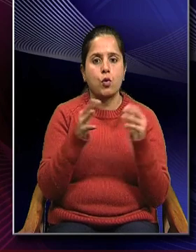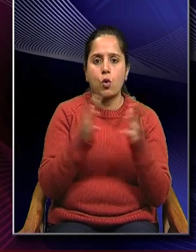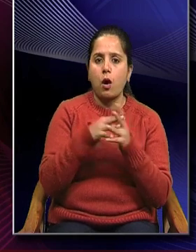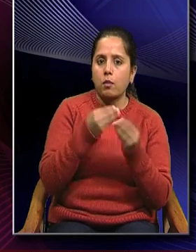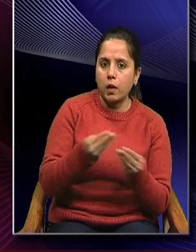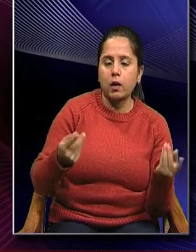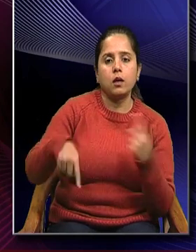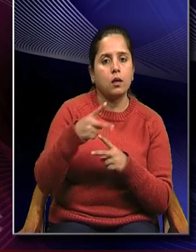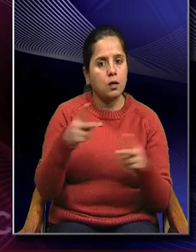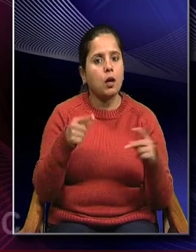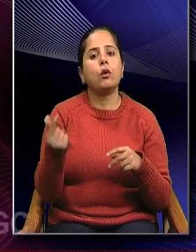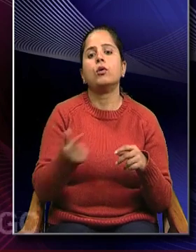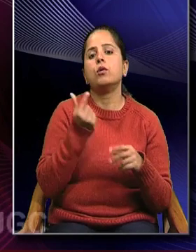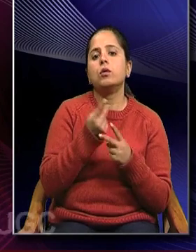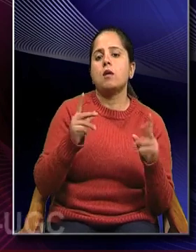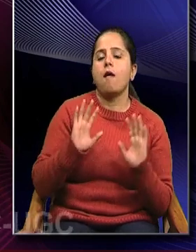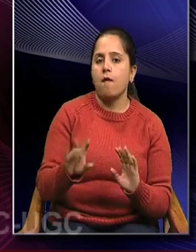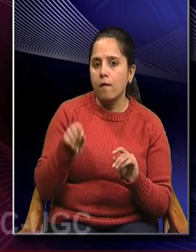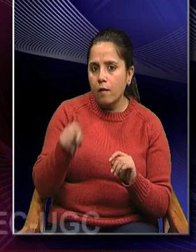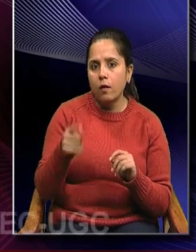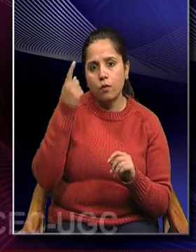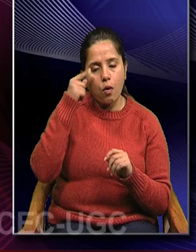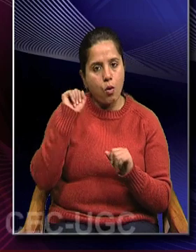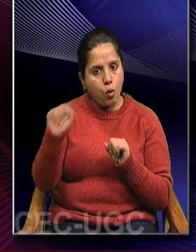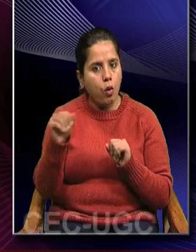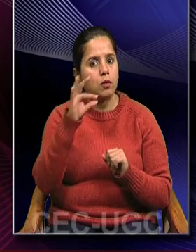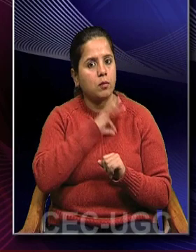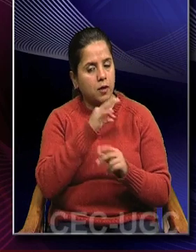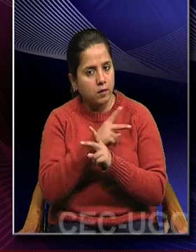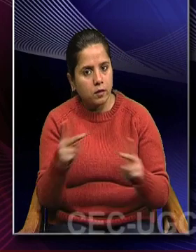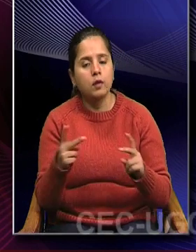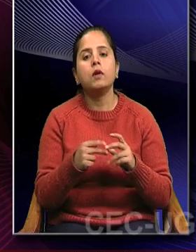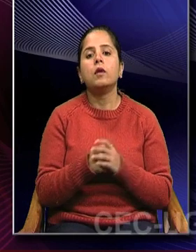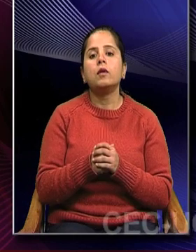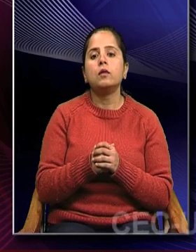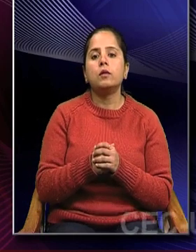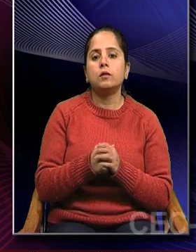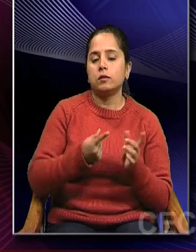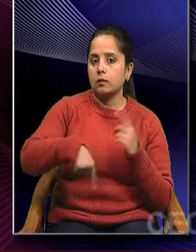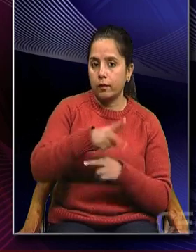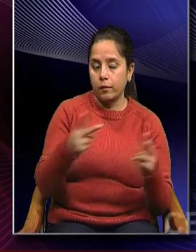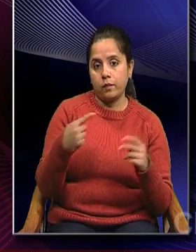colonies, and how they were using these raw materials to their own advantage. And